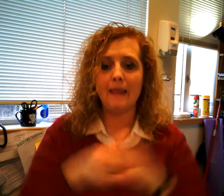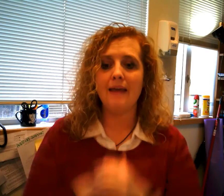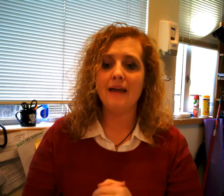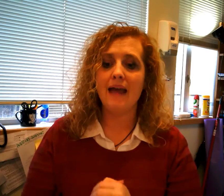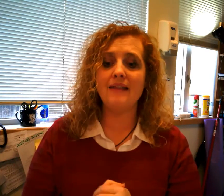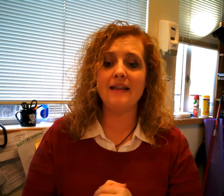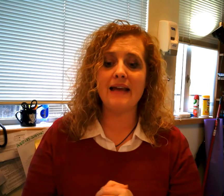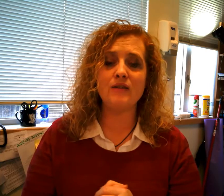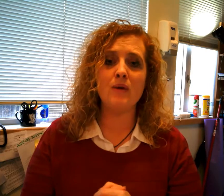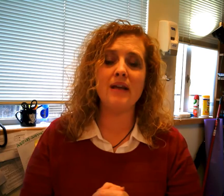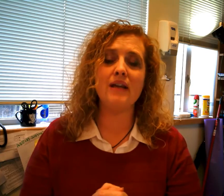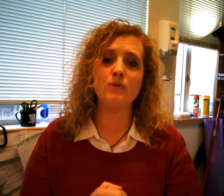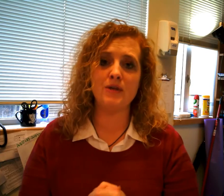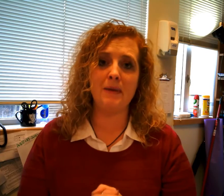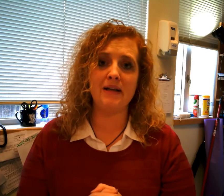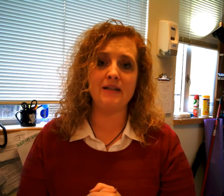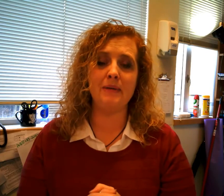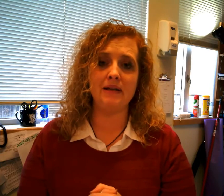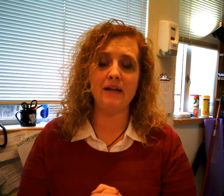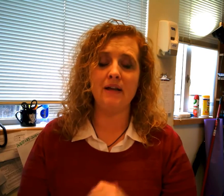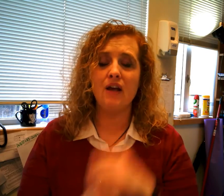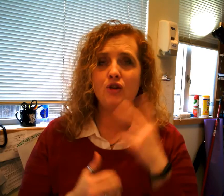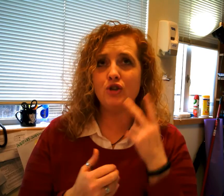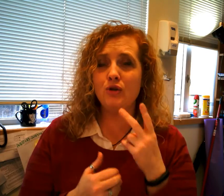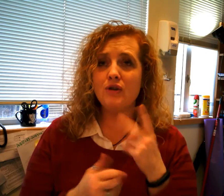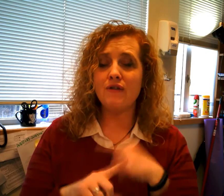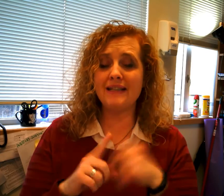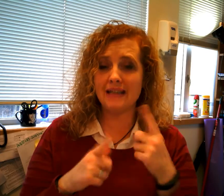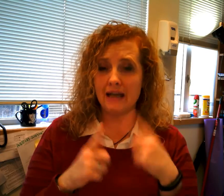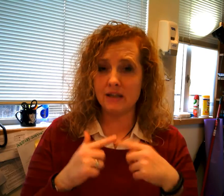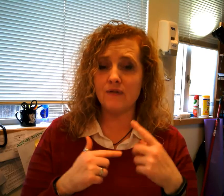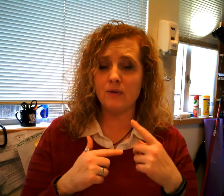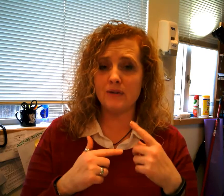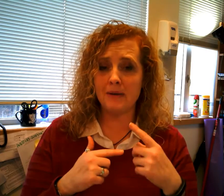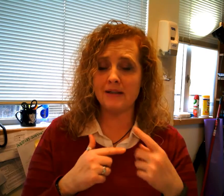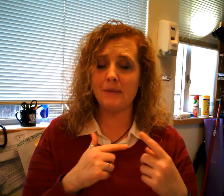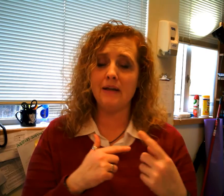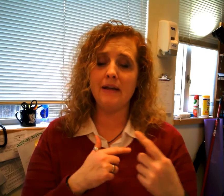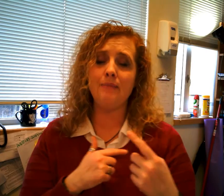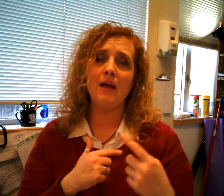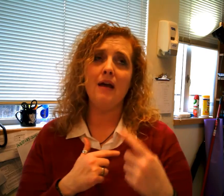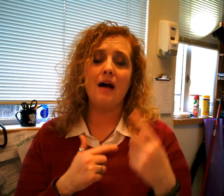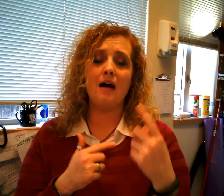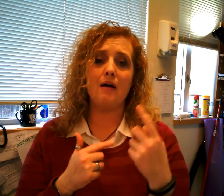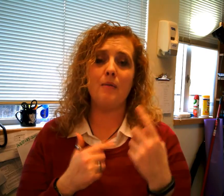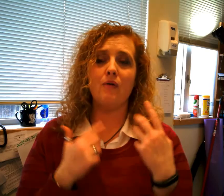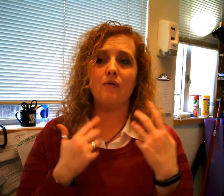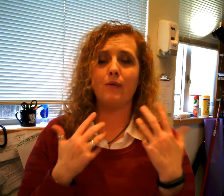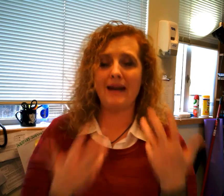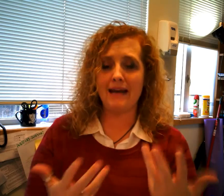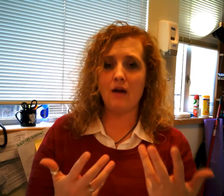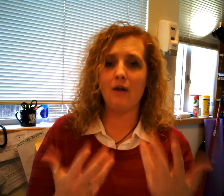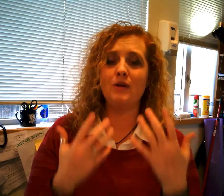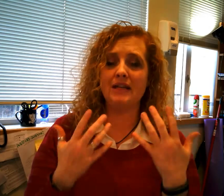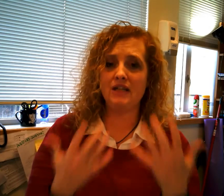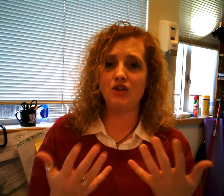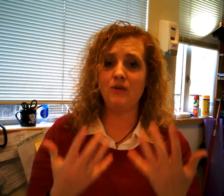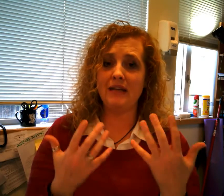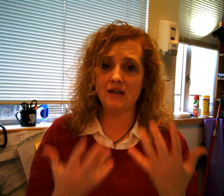And the last one is responsibility. There's 2 different signs for responsibility. For right now, I'm going to teach you the